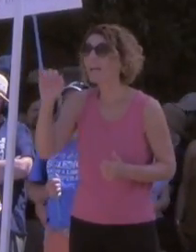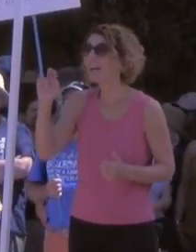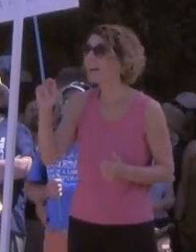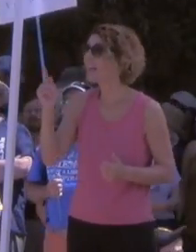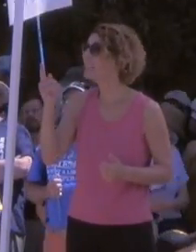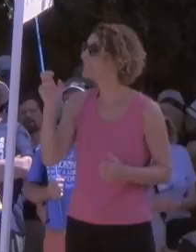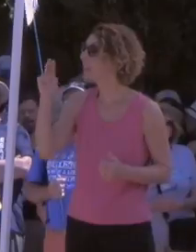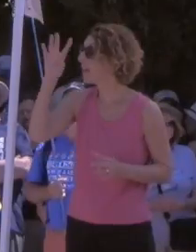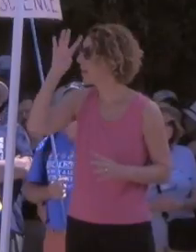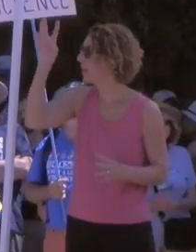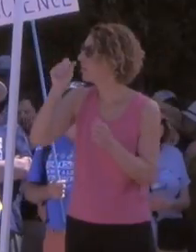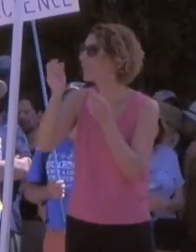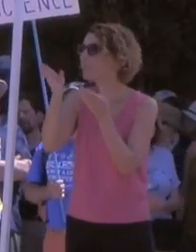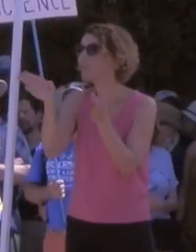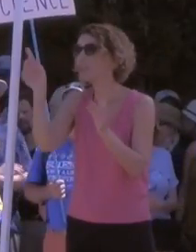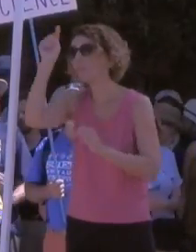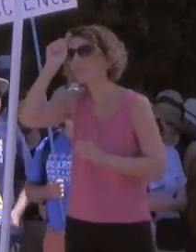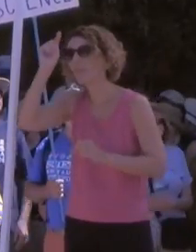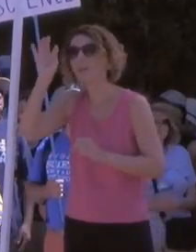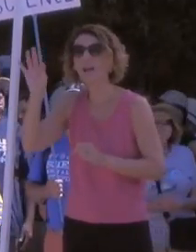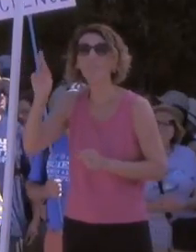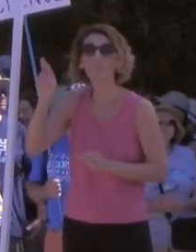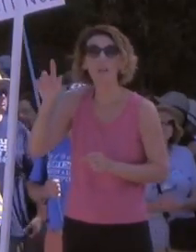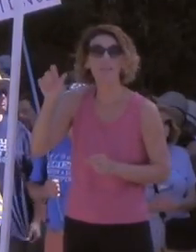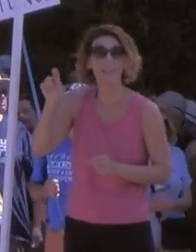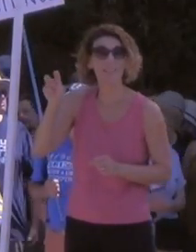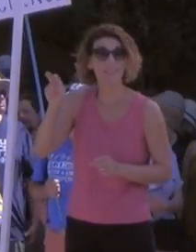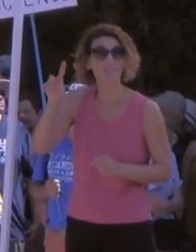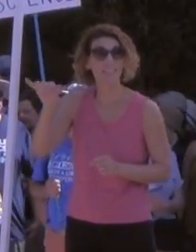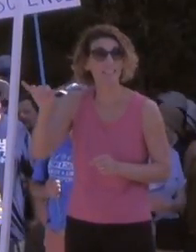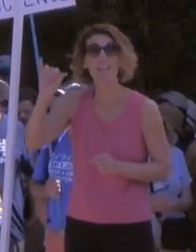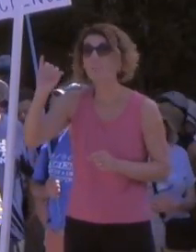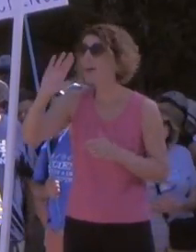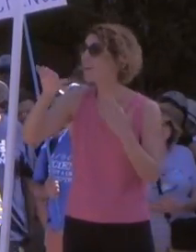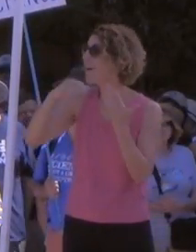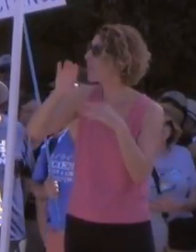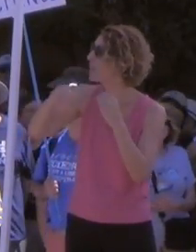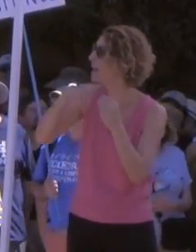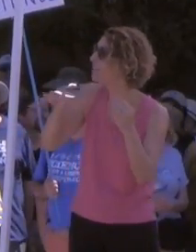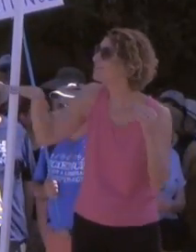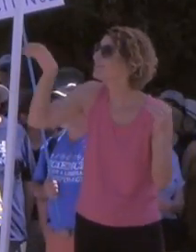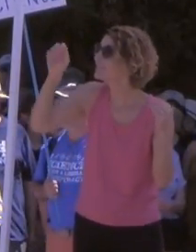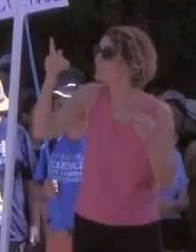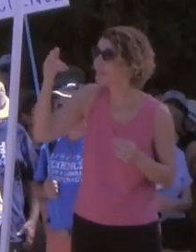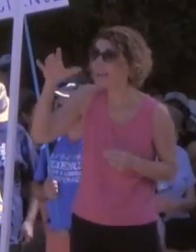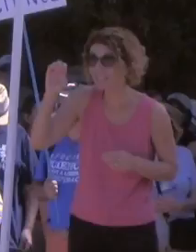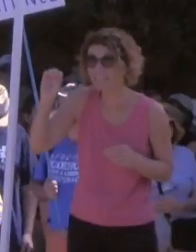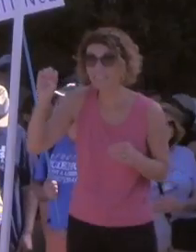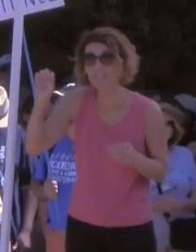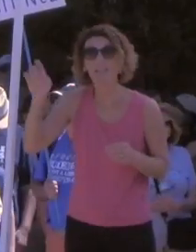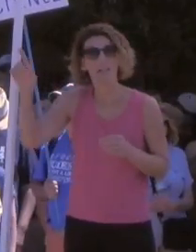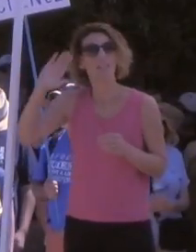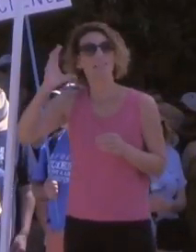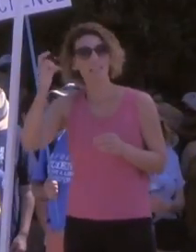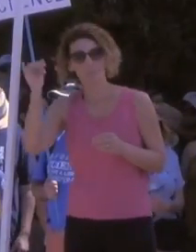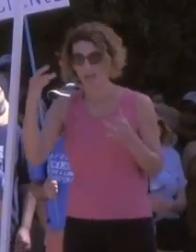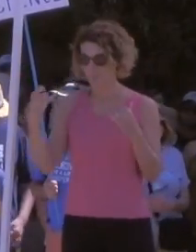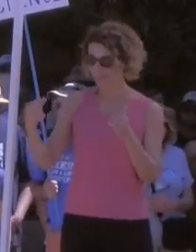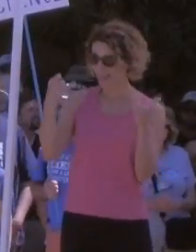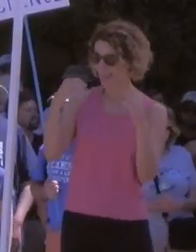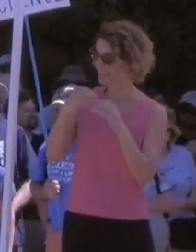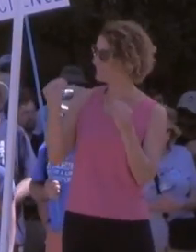up with the general theory of relativity. It was all about curved space. And it seems like playing in a